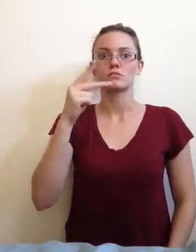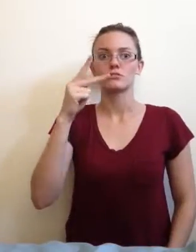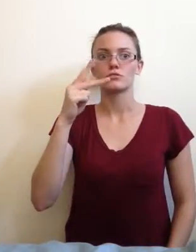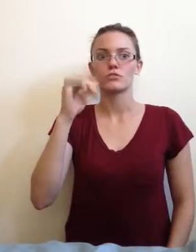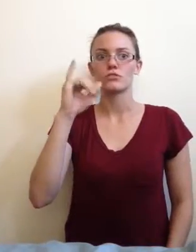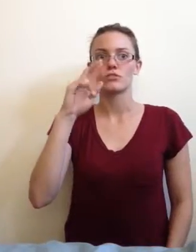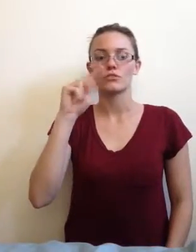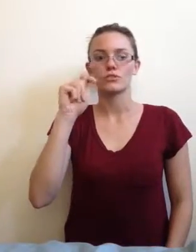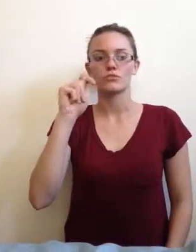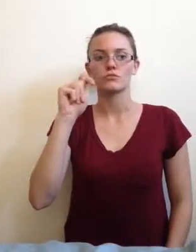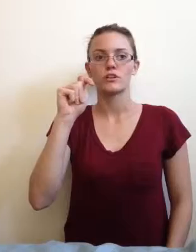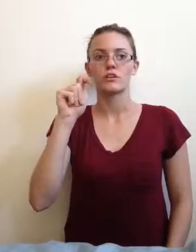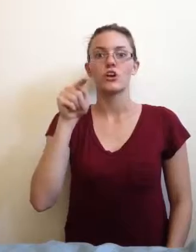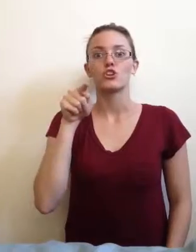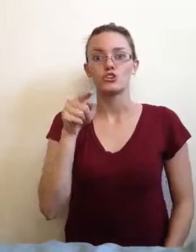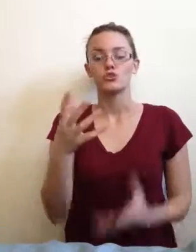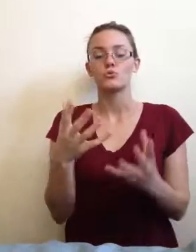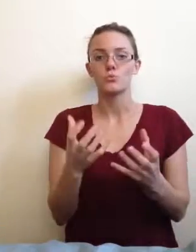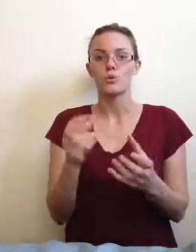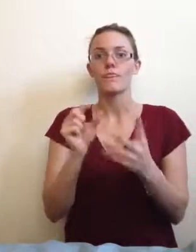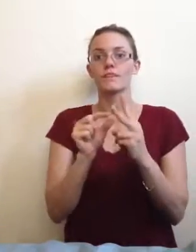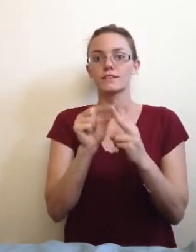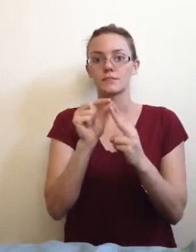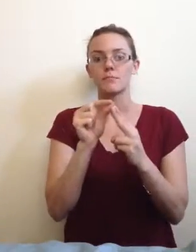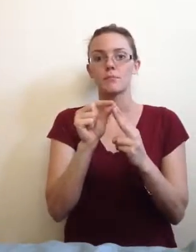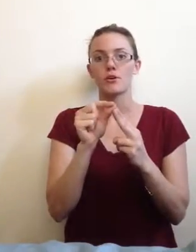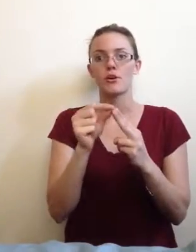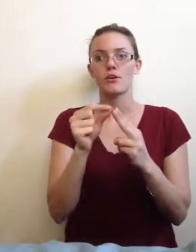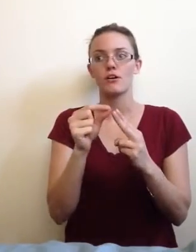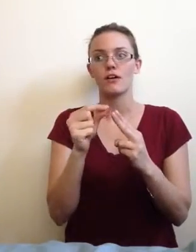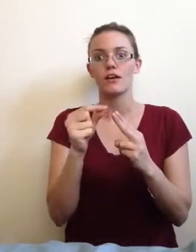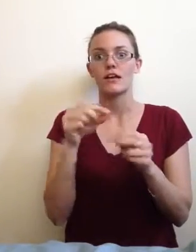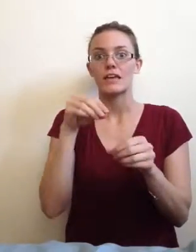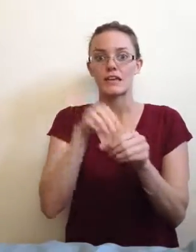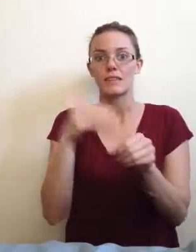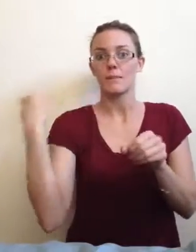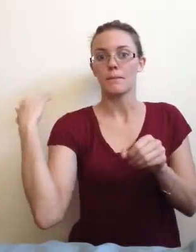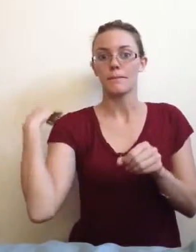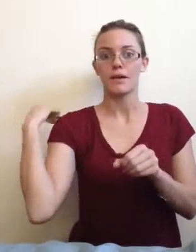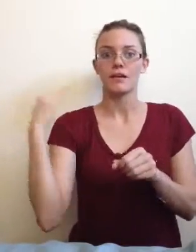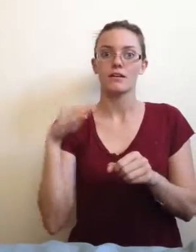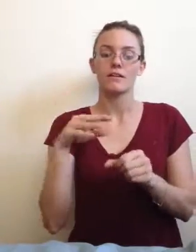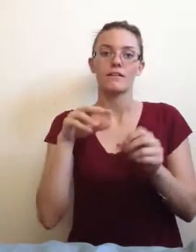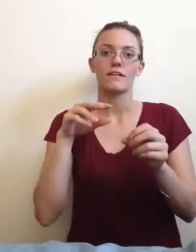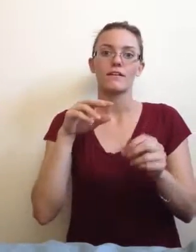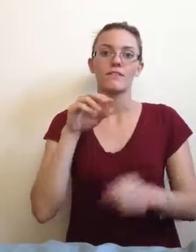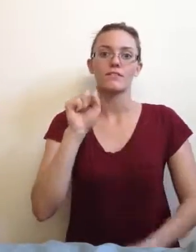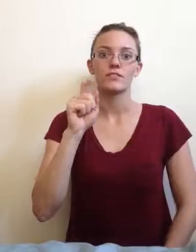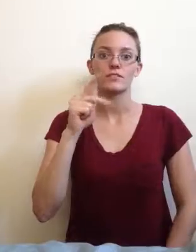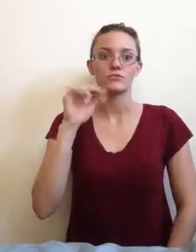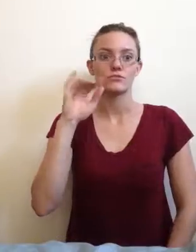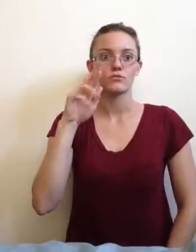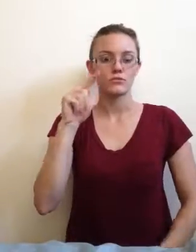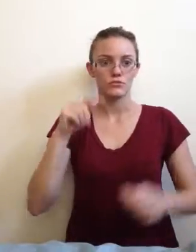the center, and the zipper is going to fit directly in this center opening. So what you're going to do, and I think for